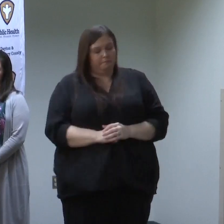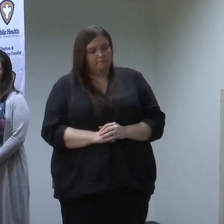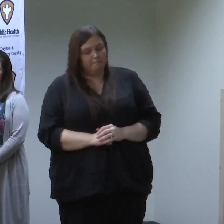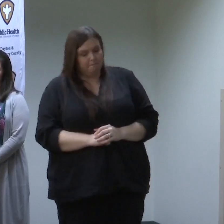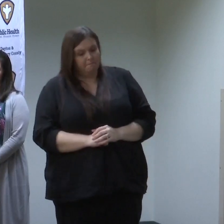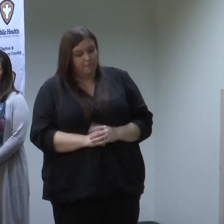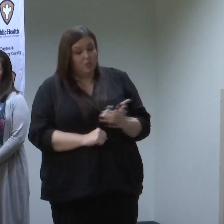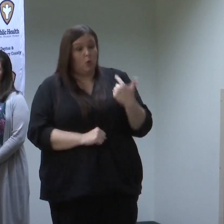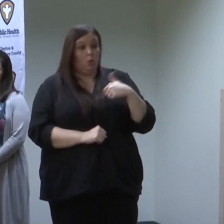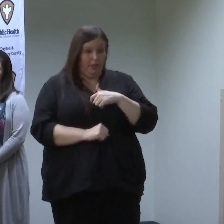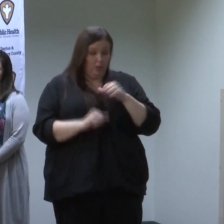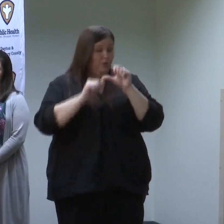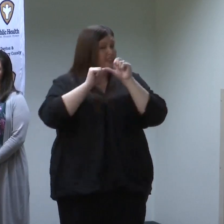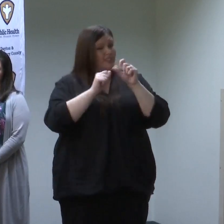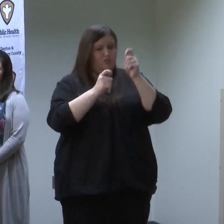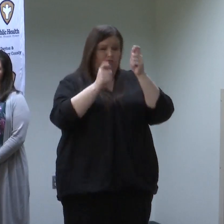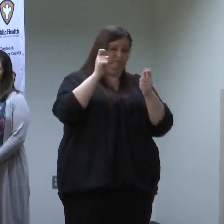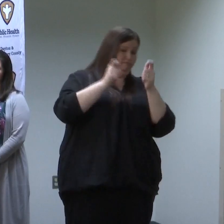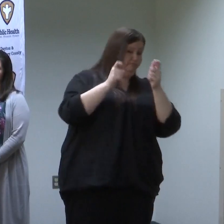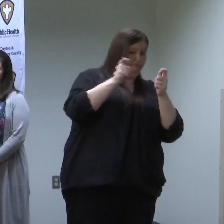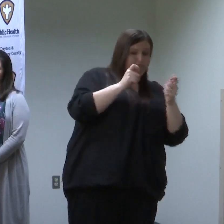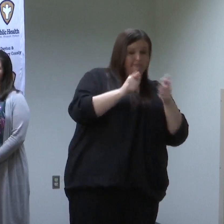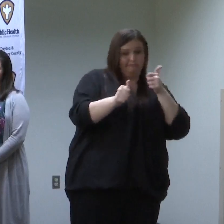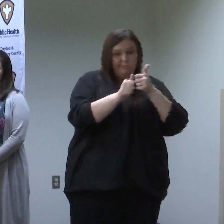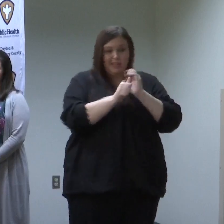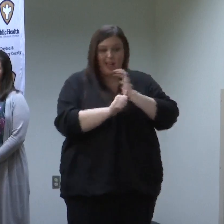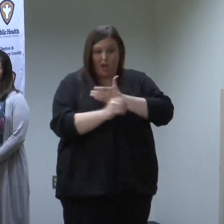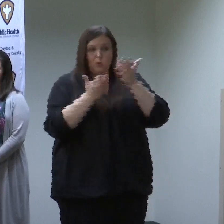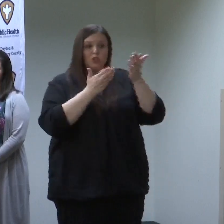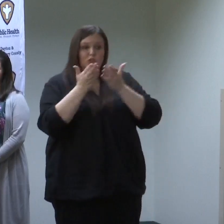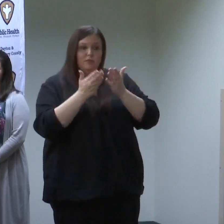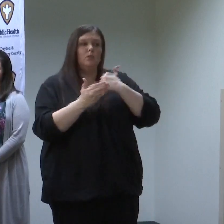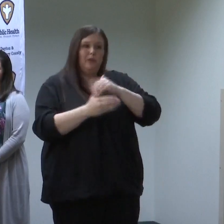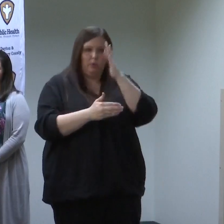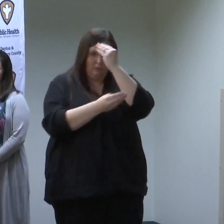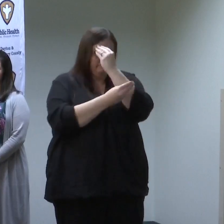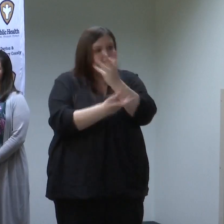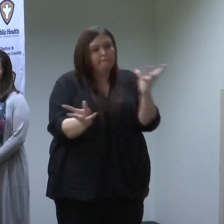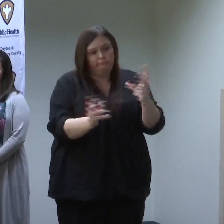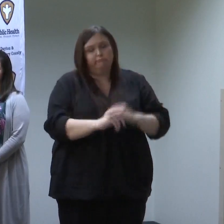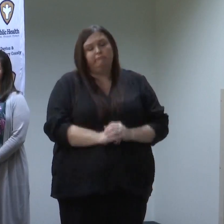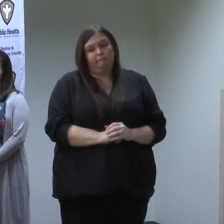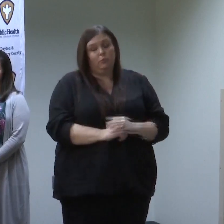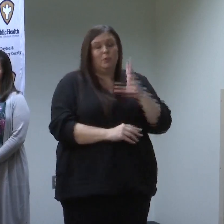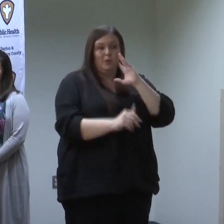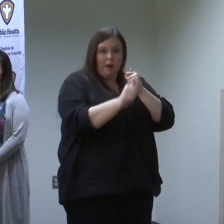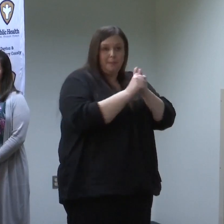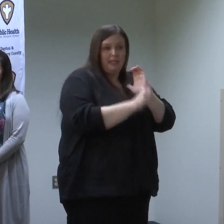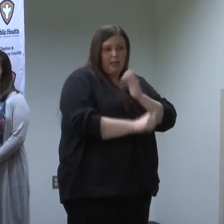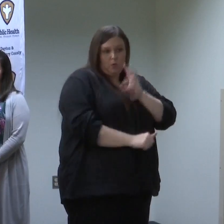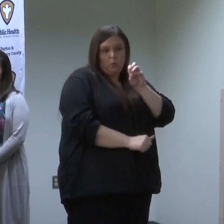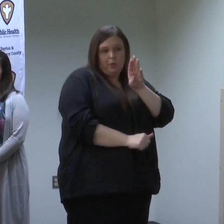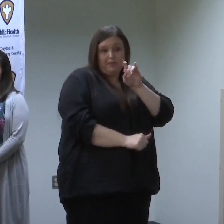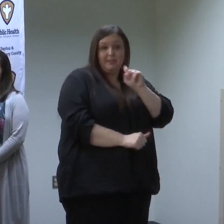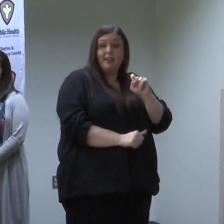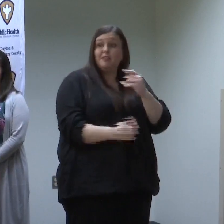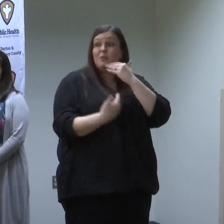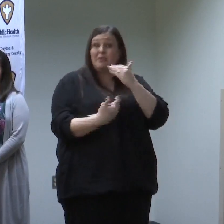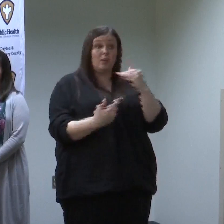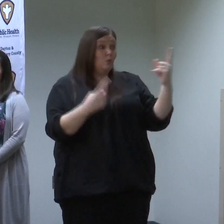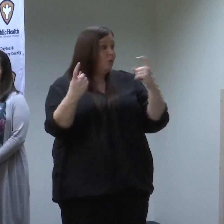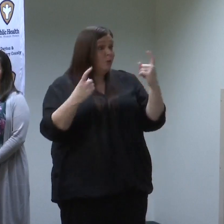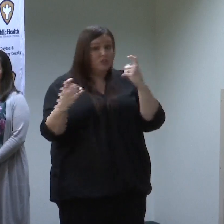we make additional changes to our service provision, we'll make sure that information is on our website. And with that, I think our group here would be happy